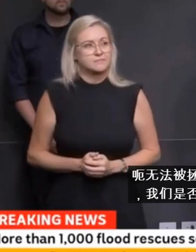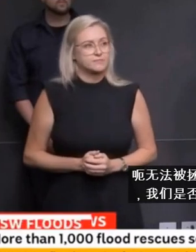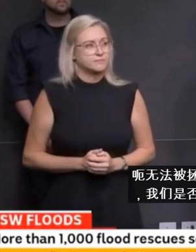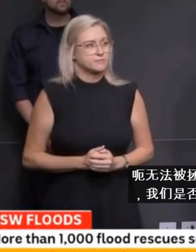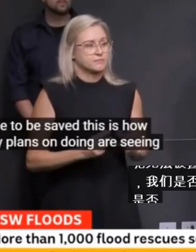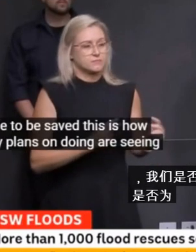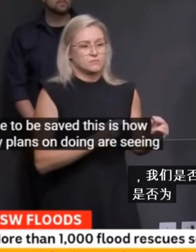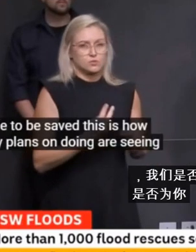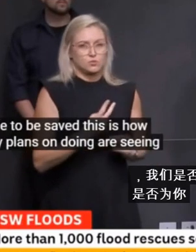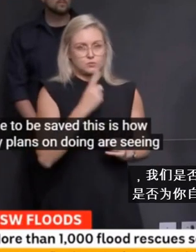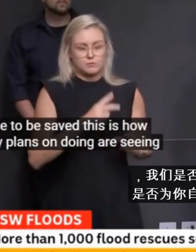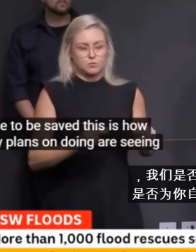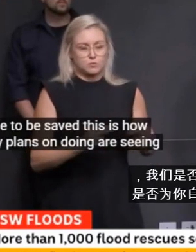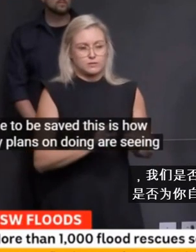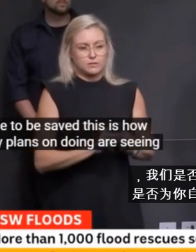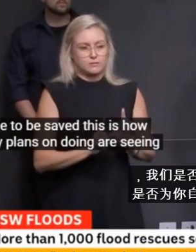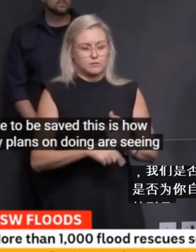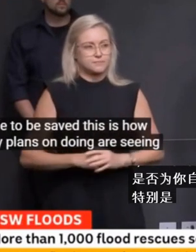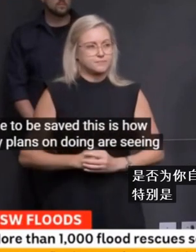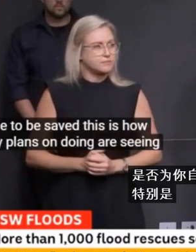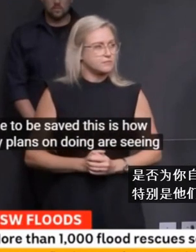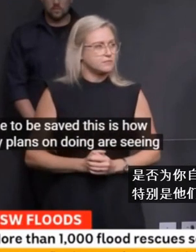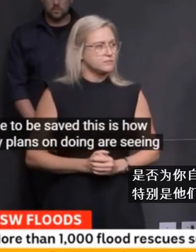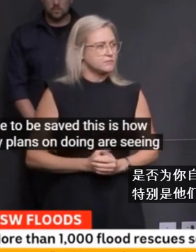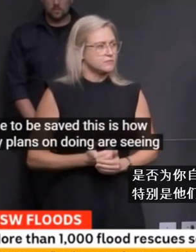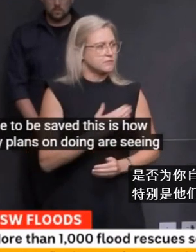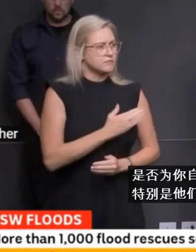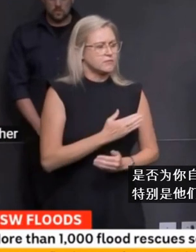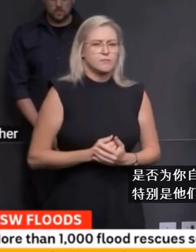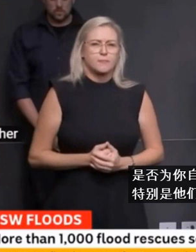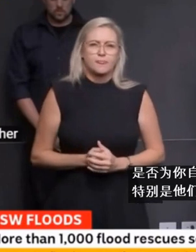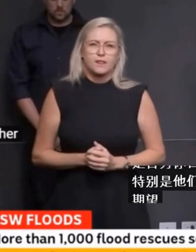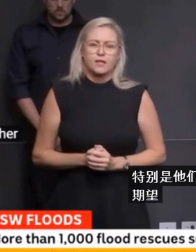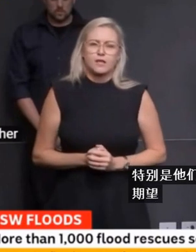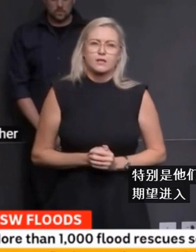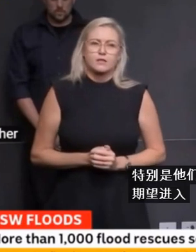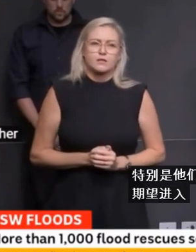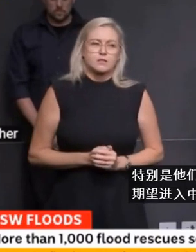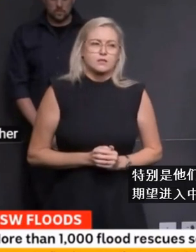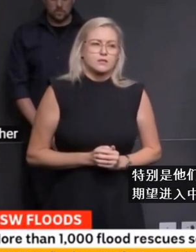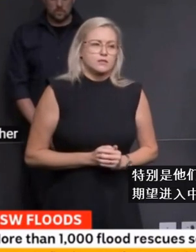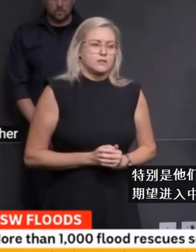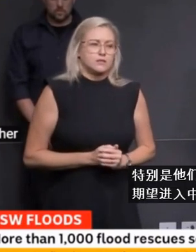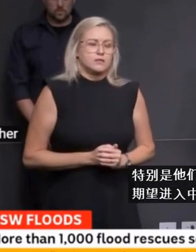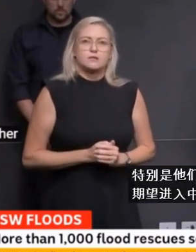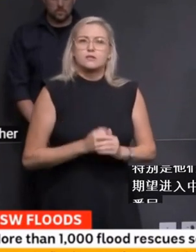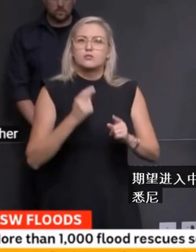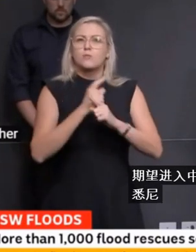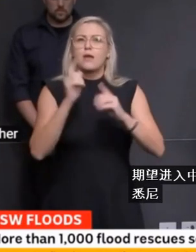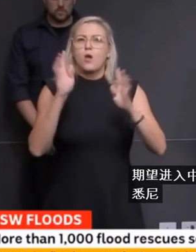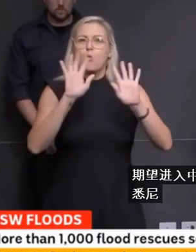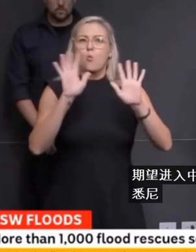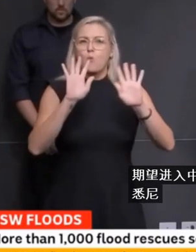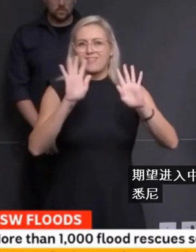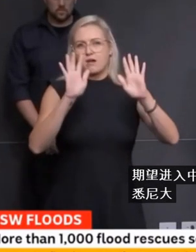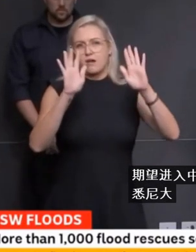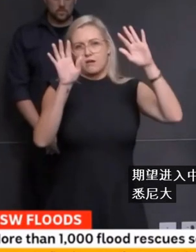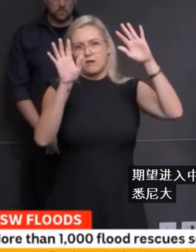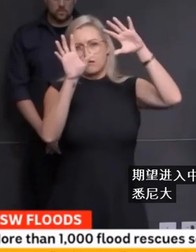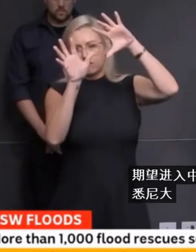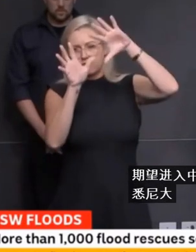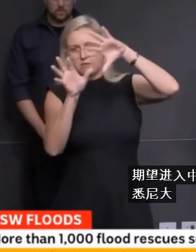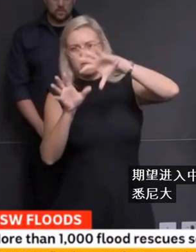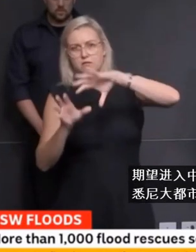expecting, either for yourself or for the Bureau, the severe weather that we're expecting to move into the Central Coast and Sydney metropolitan